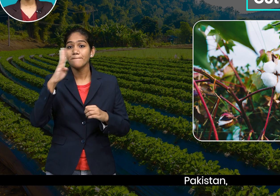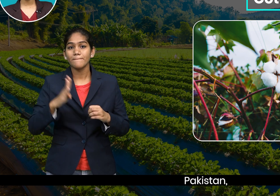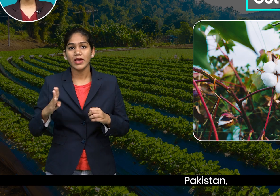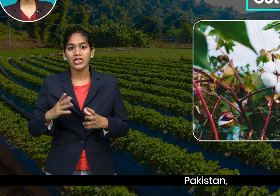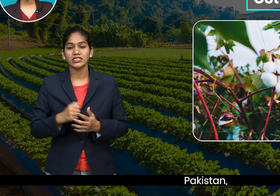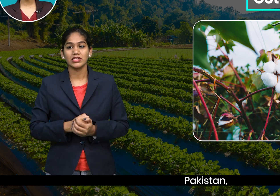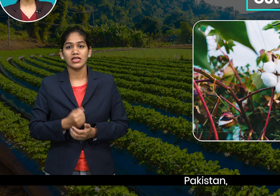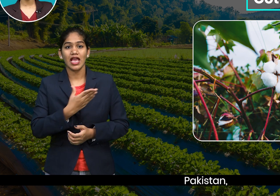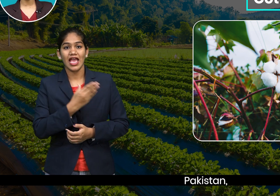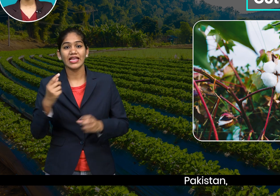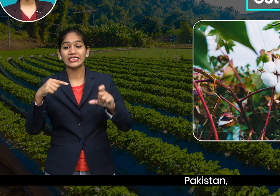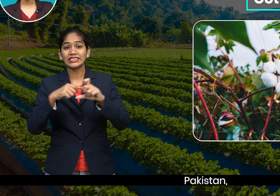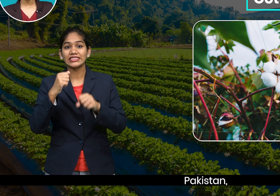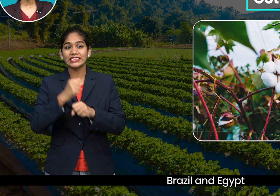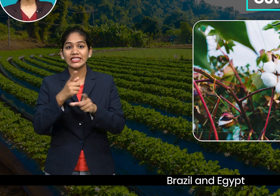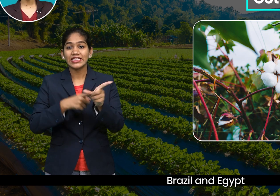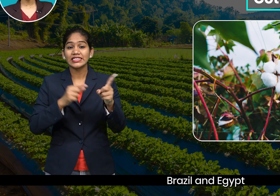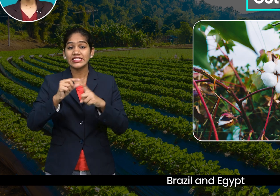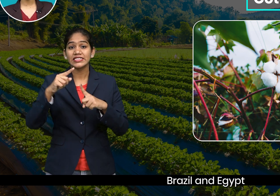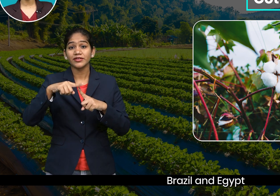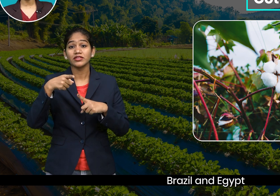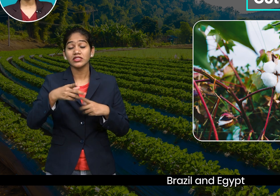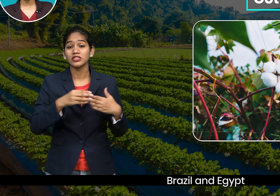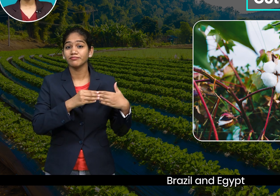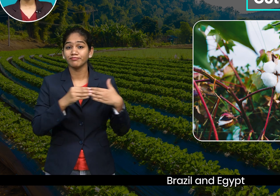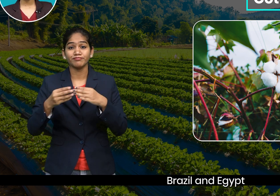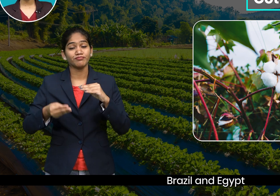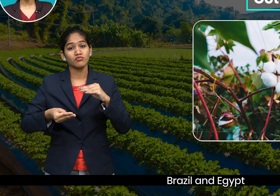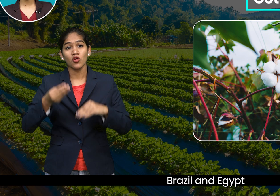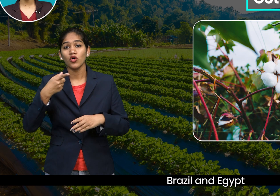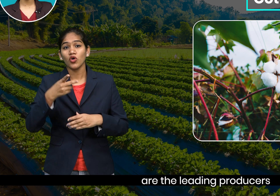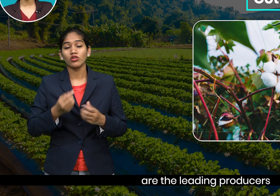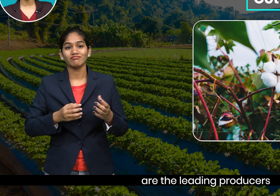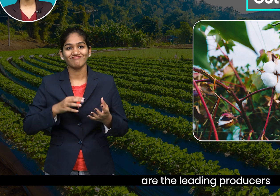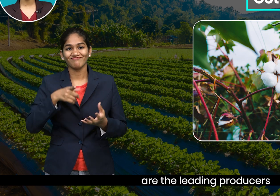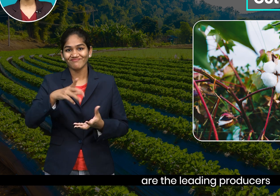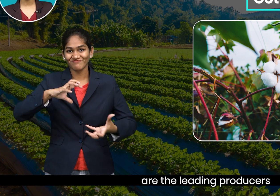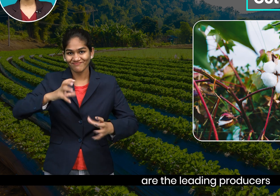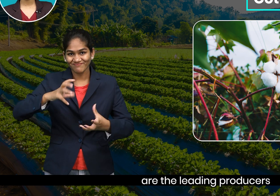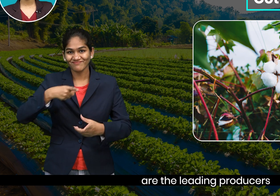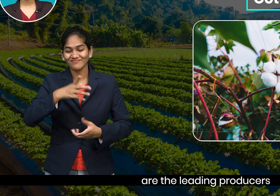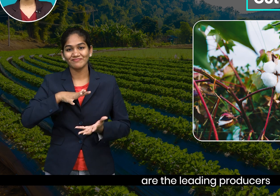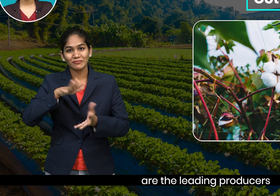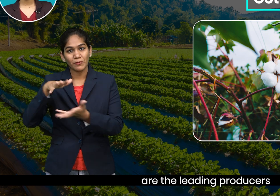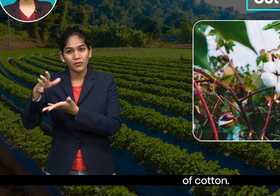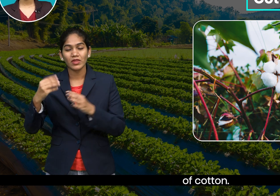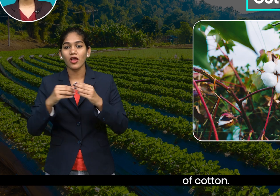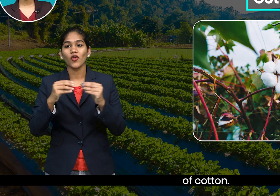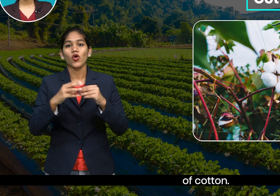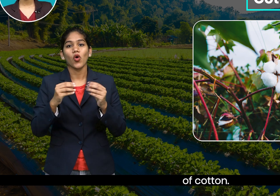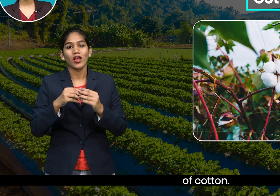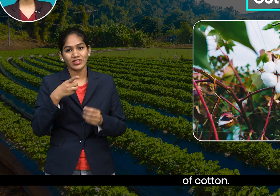Brazil, and Egypt are the leading producers of cotton.